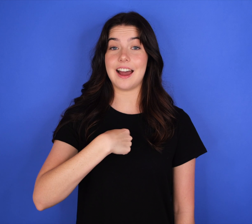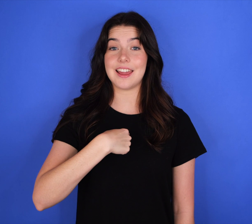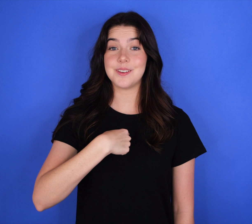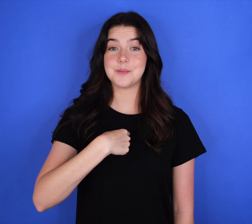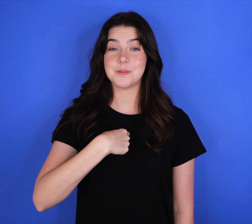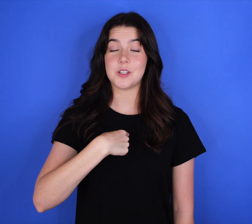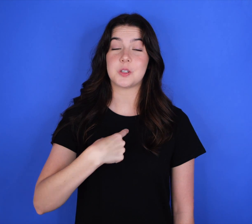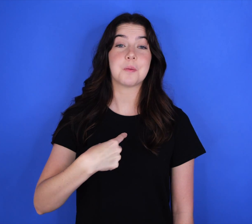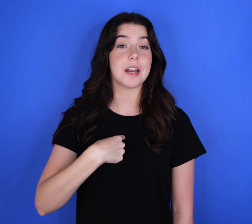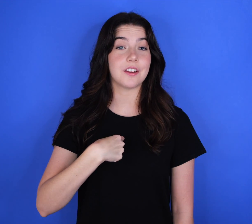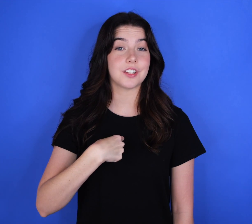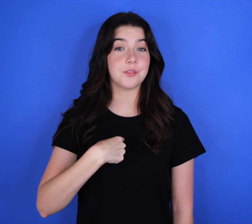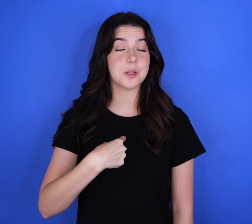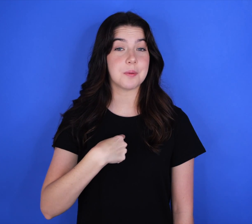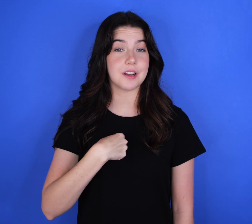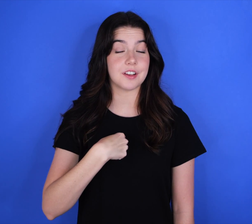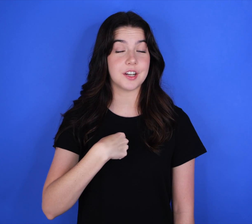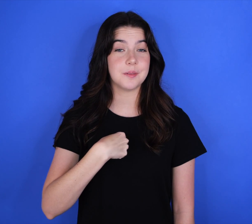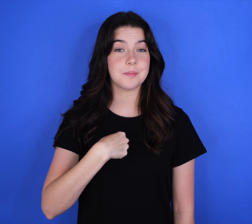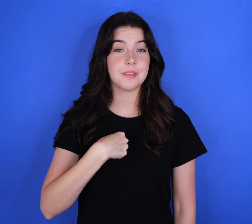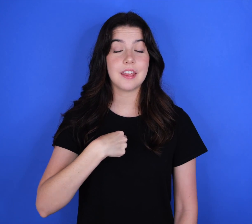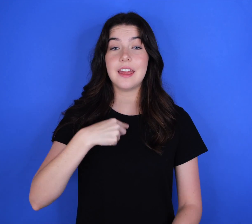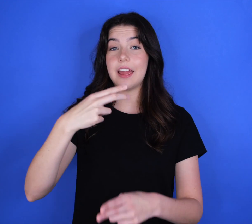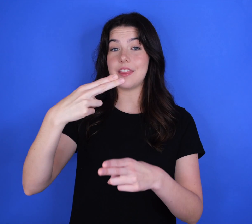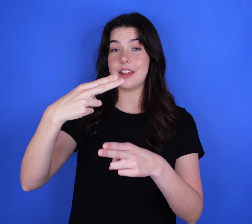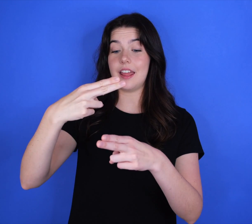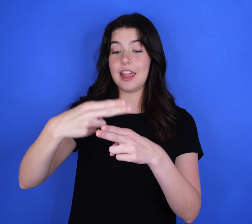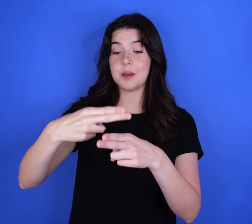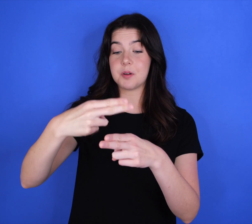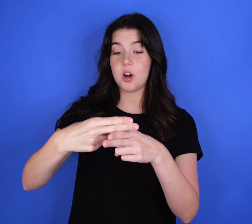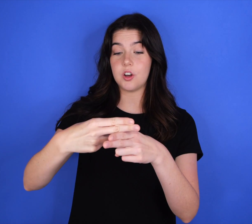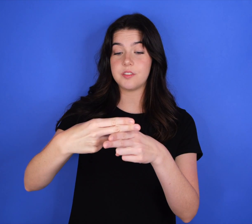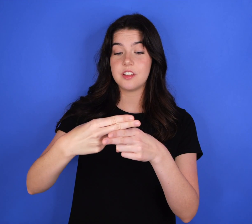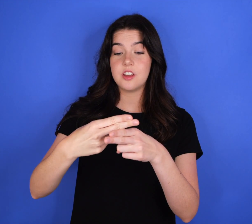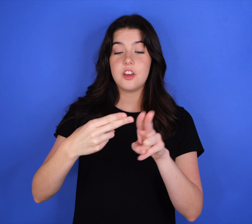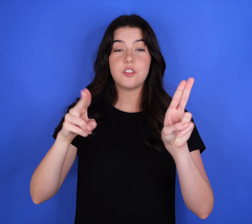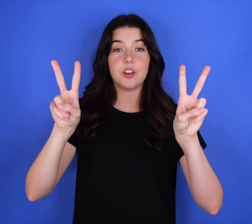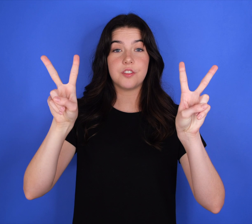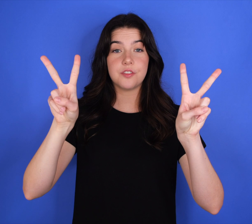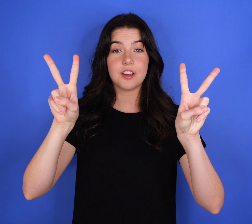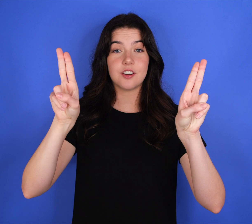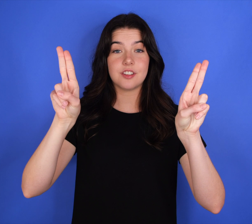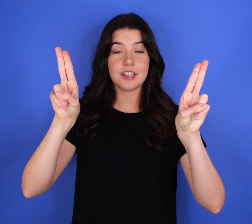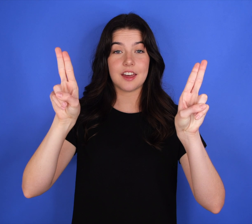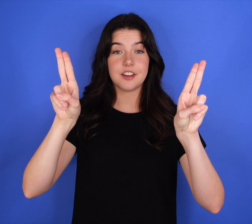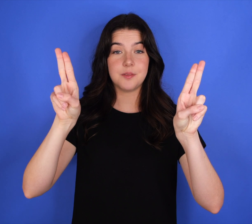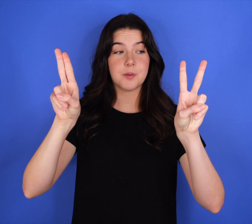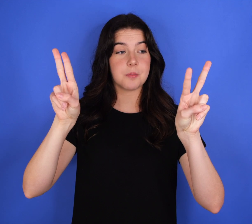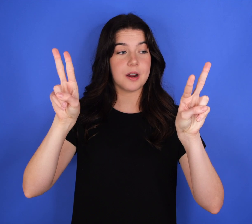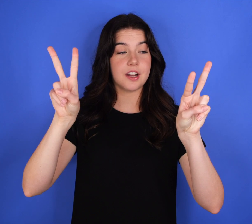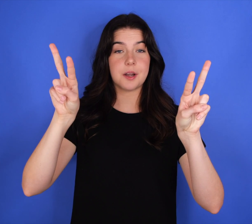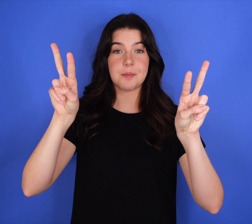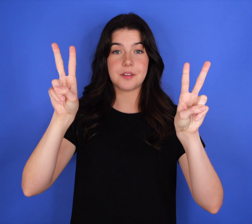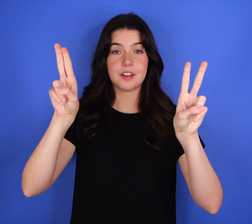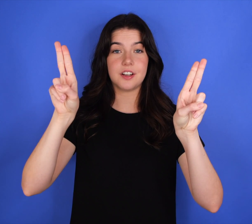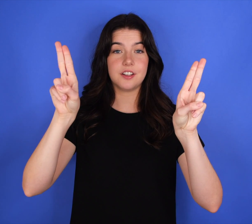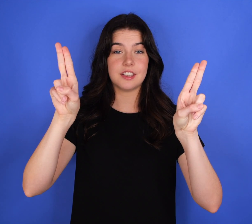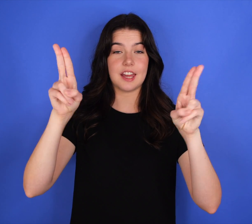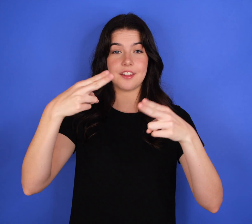Hi. You just point at yourself with your pointer finger, and then am called. So you have 2 fingers together, your pointer and your middle finger together,